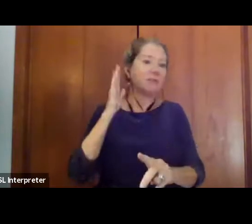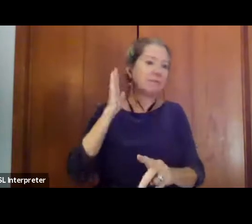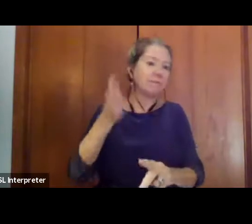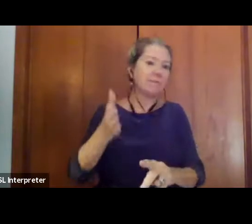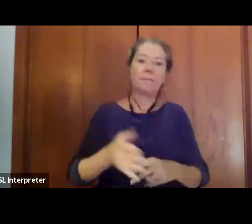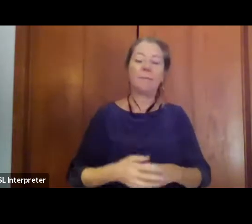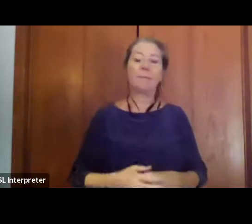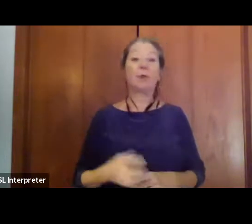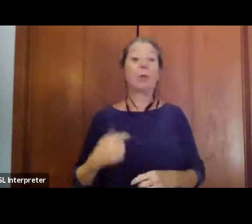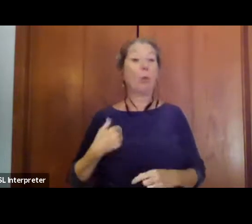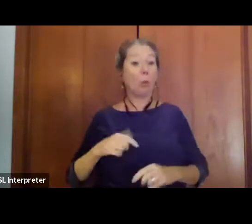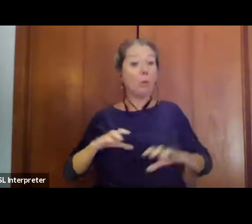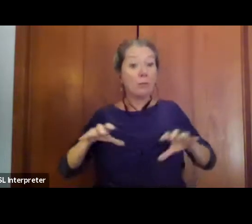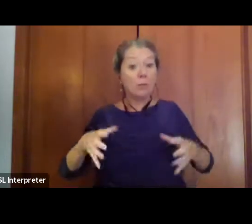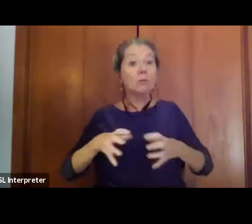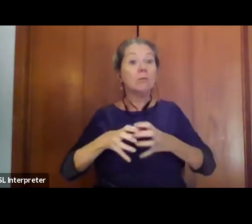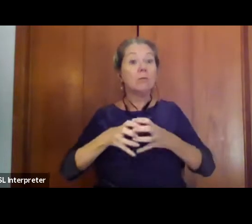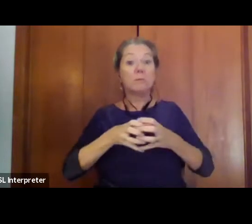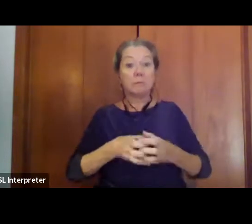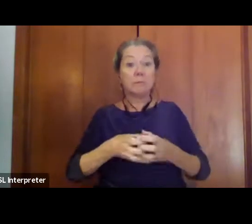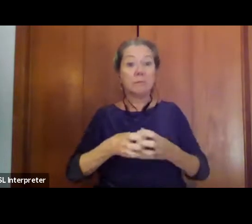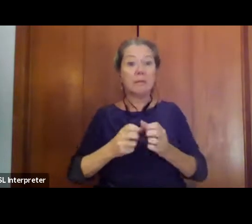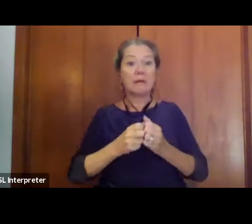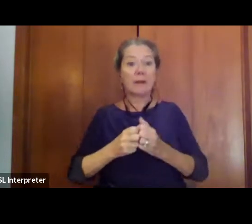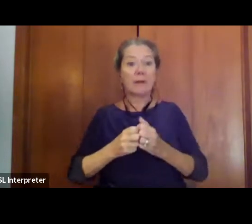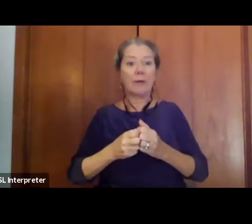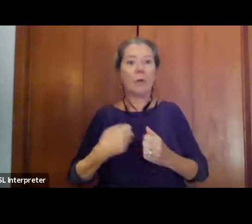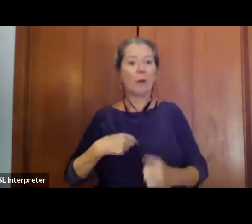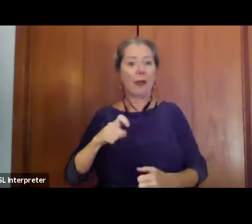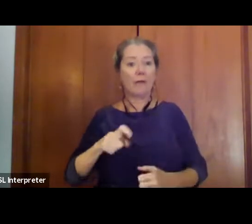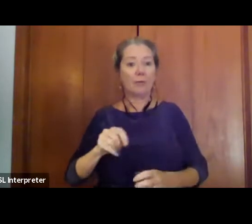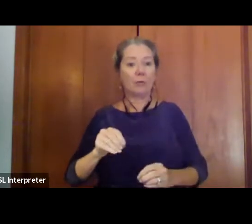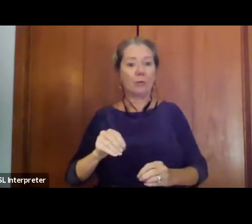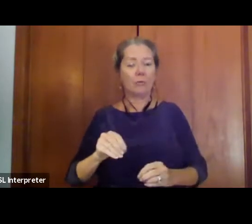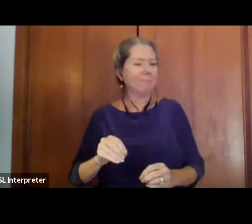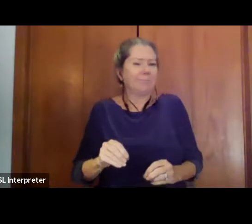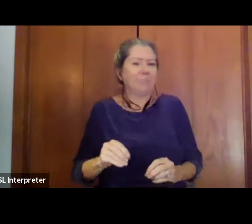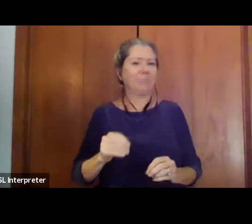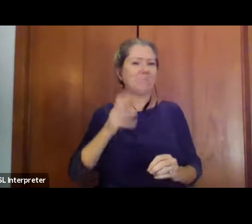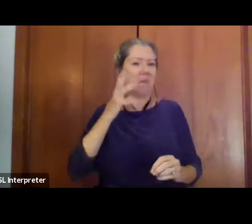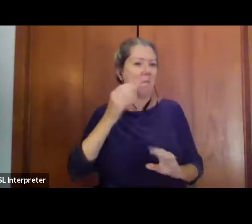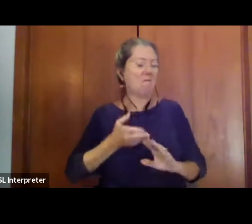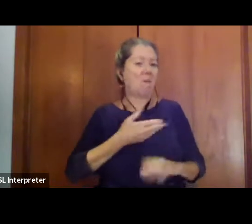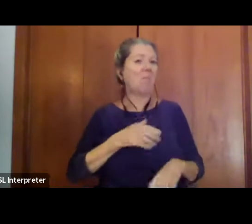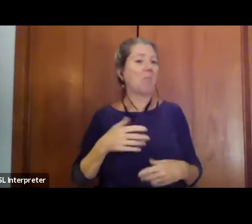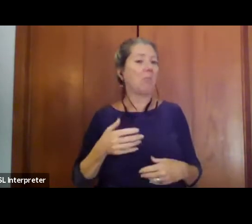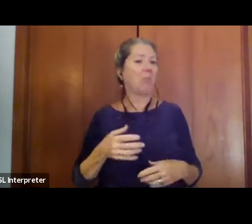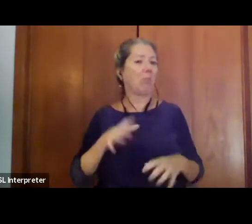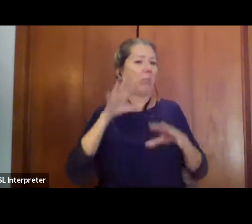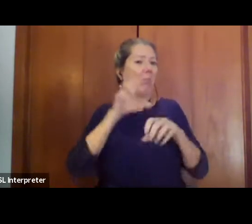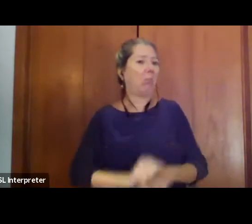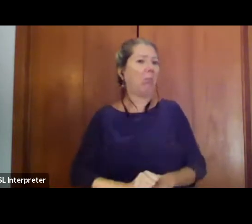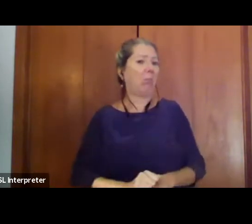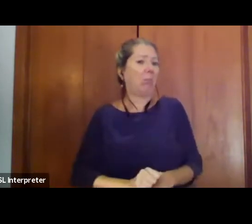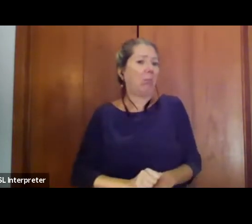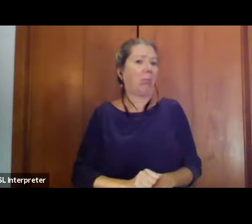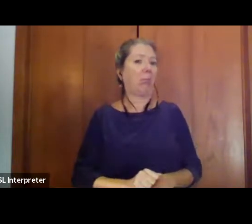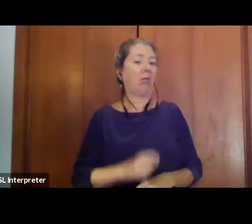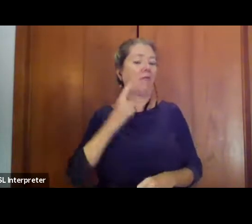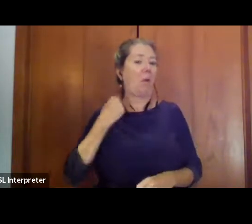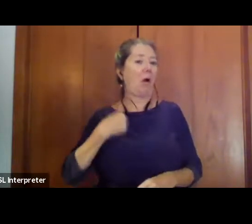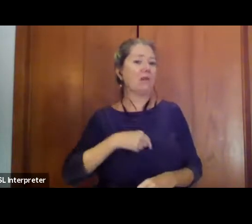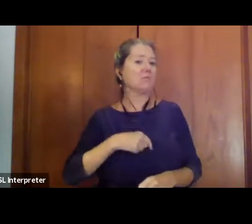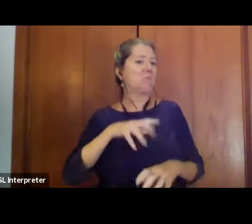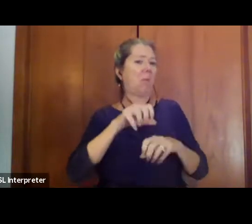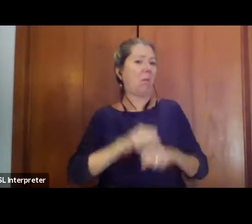to do it because we've done it before. This is not new for us. It's old hat. You see, we don't